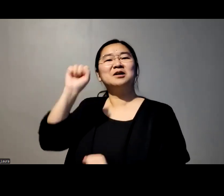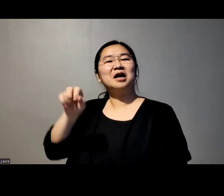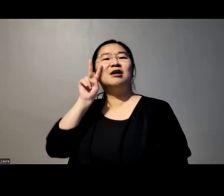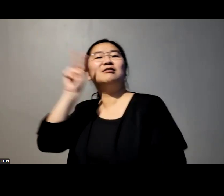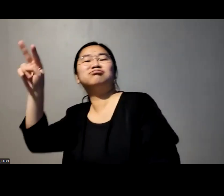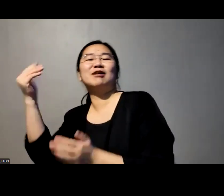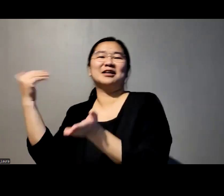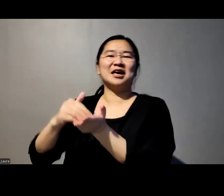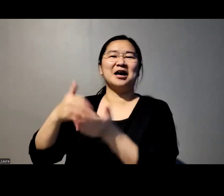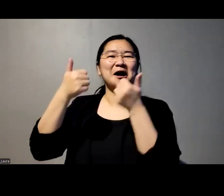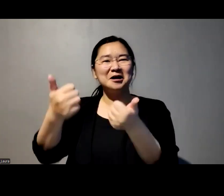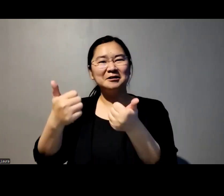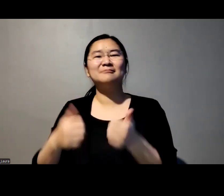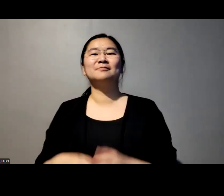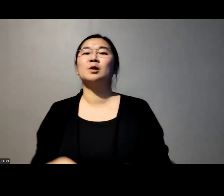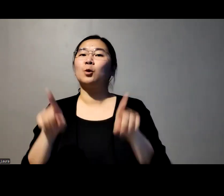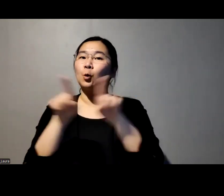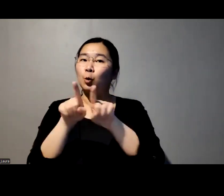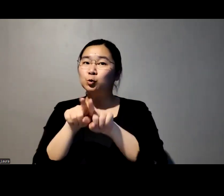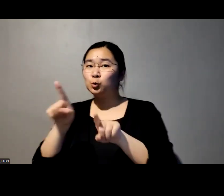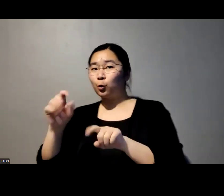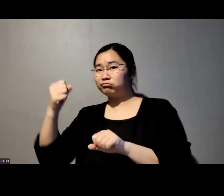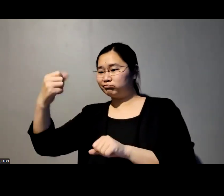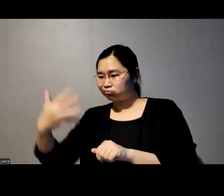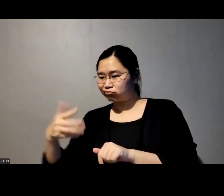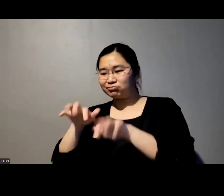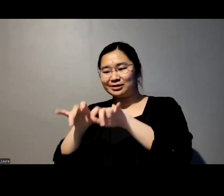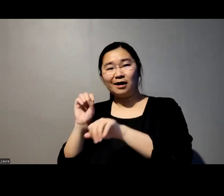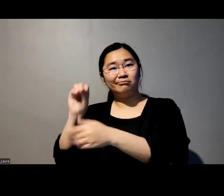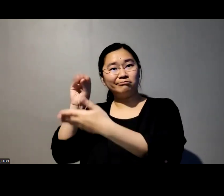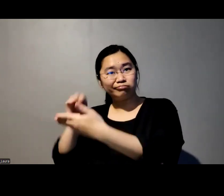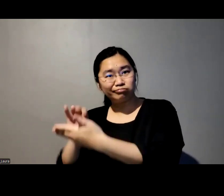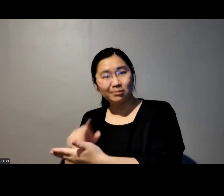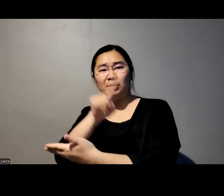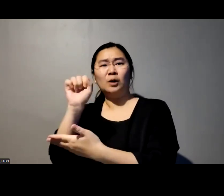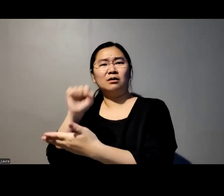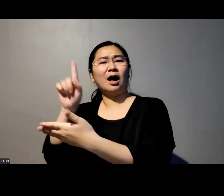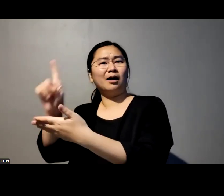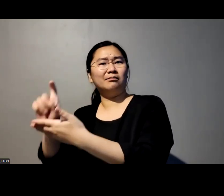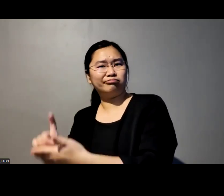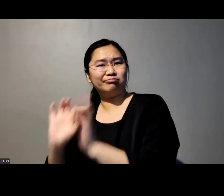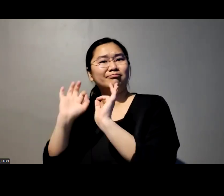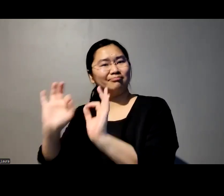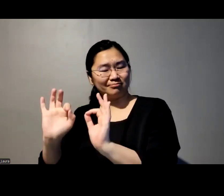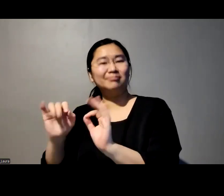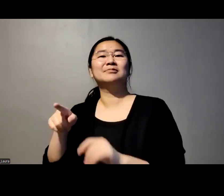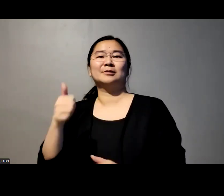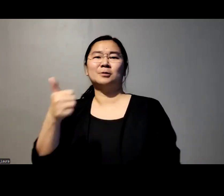much. Goodbye. Thank you. Bye. Bye. Thank you. Thank you. Bye-bye. Bye. Thank you. Bye.